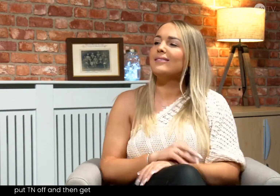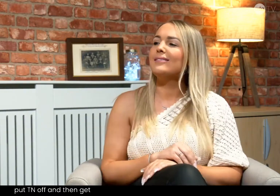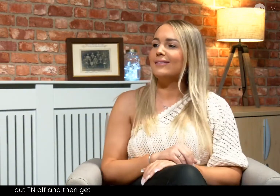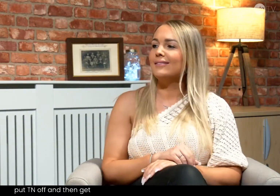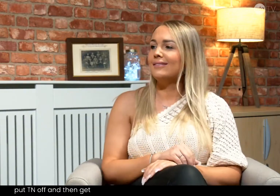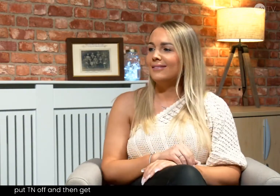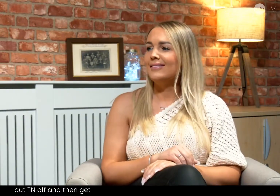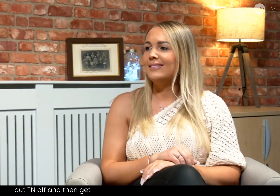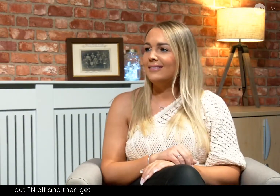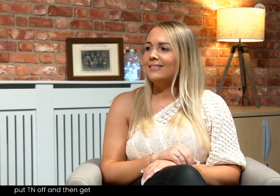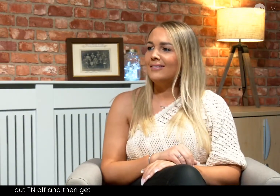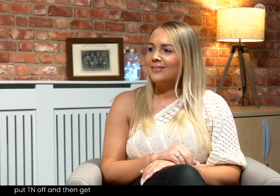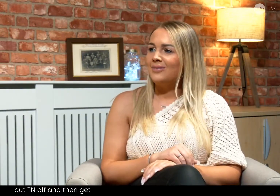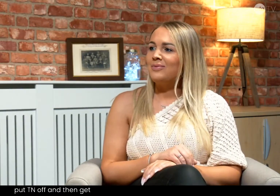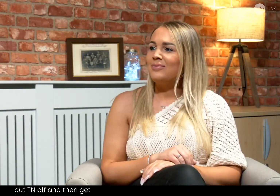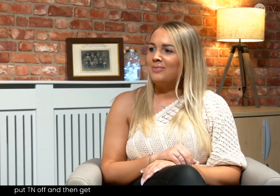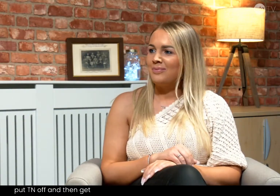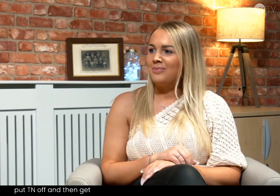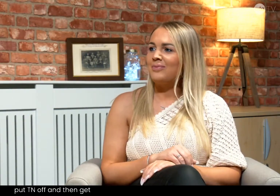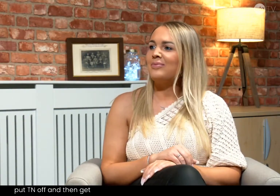So that was for 12 hours that took. Yeah,